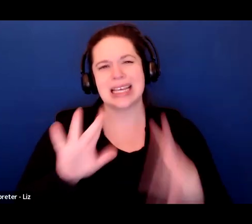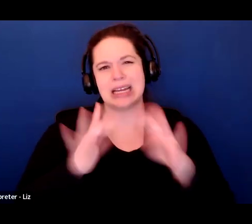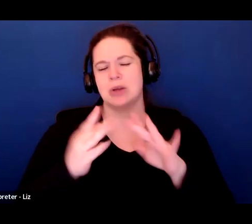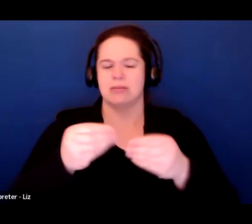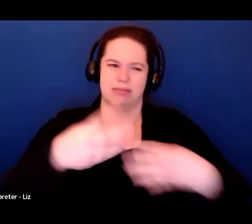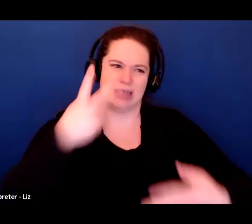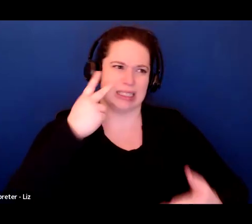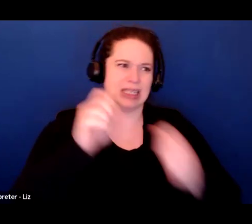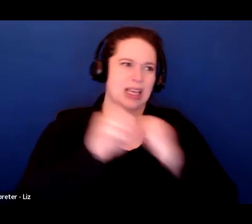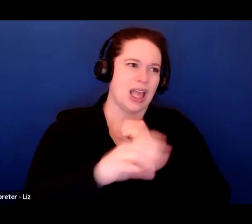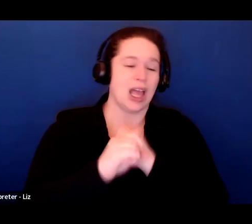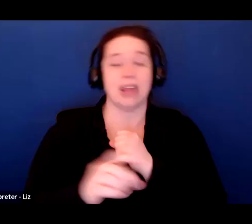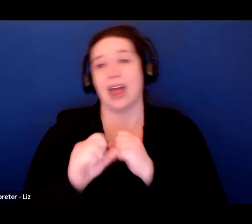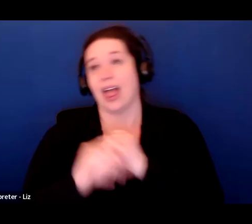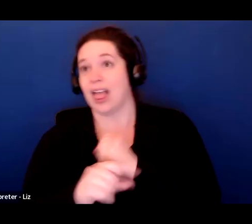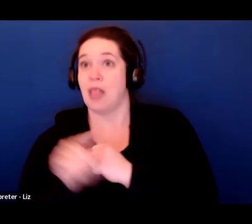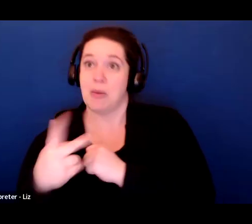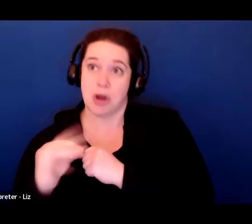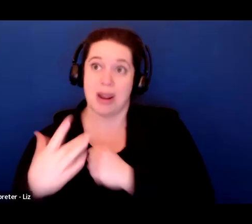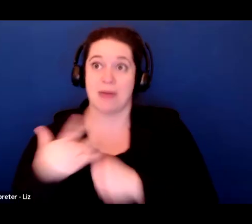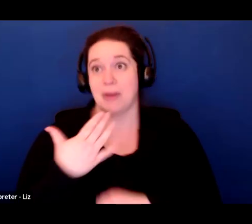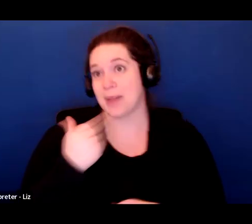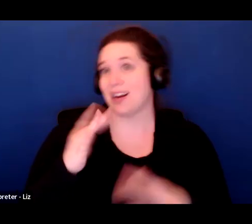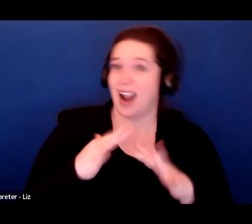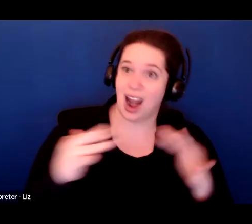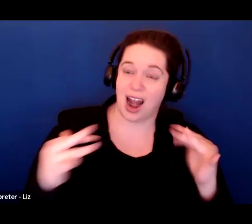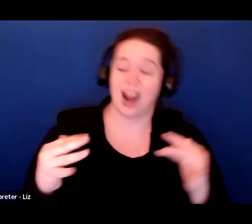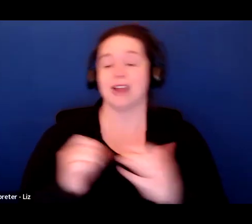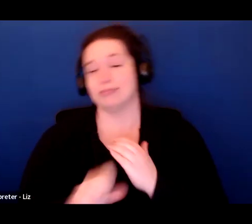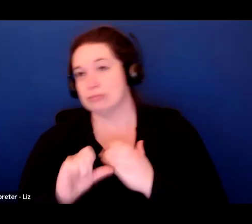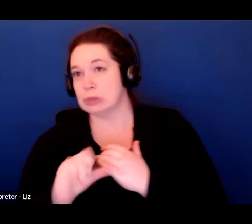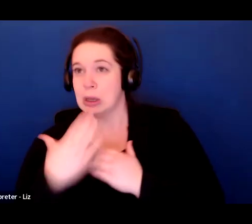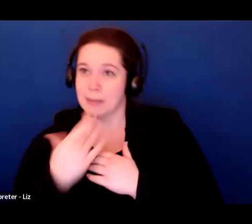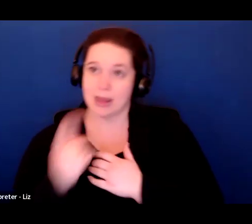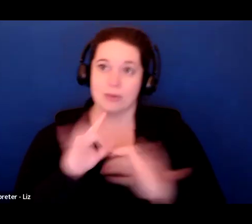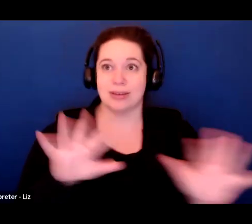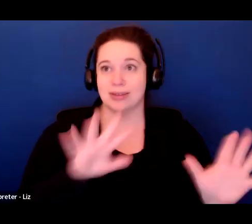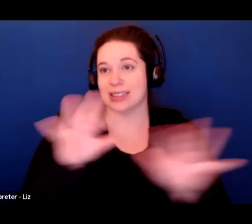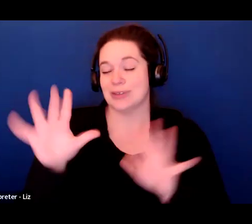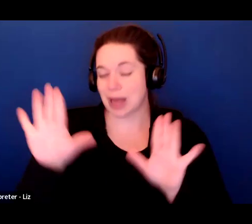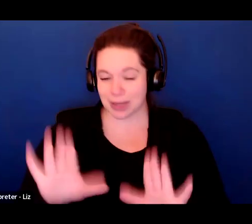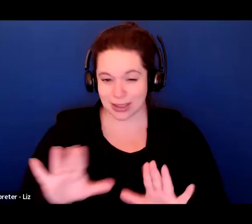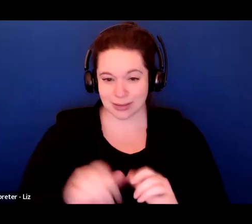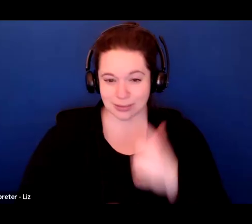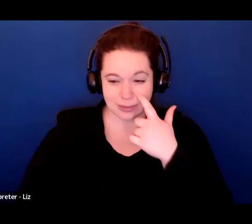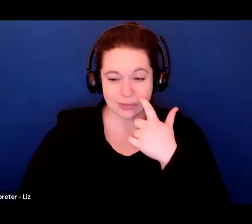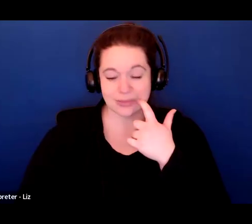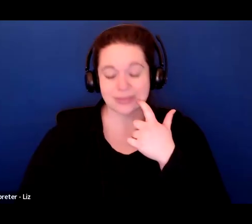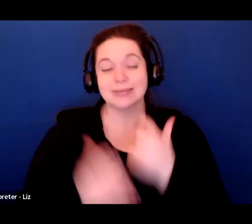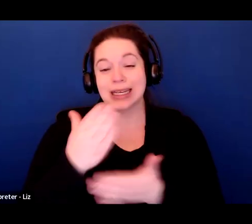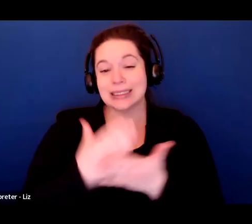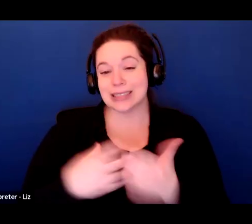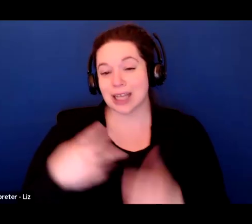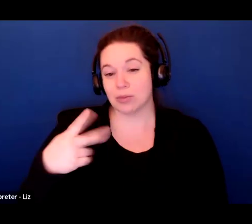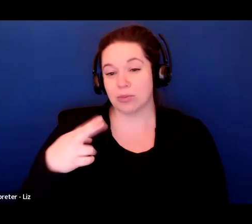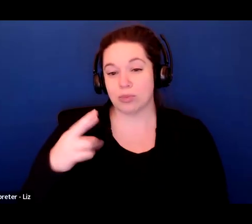it on TV. Oh, get this probiotic because it's going to make you feel so much better. And, your bowels are going to move and it's going to be so fabulous. Some probiotics are not